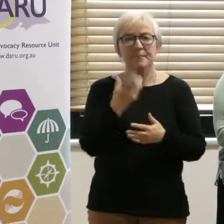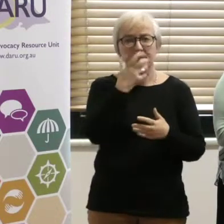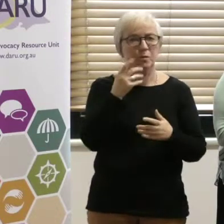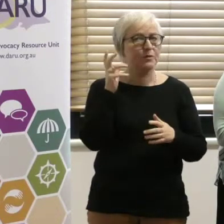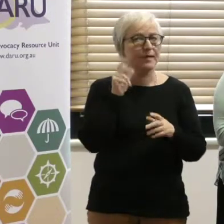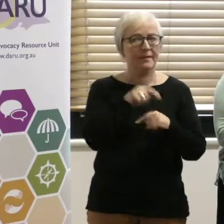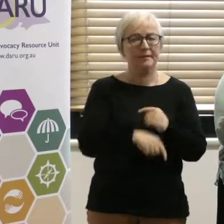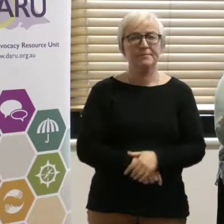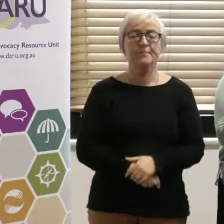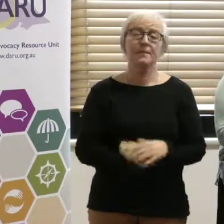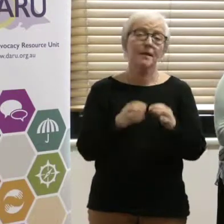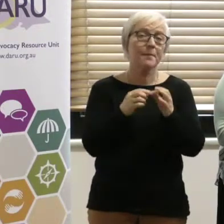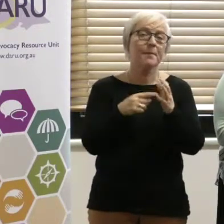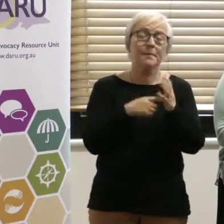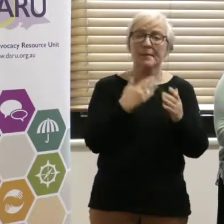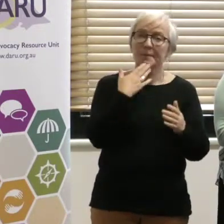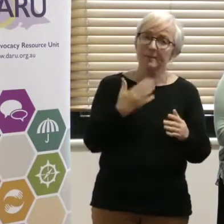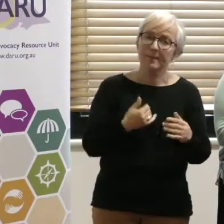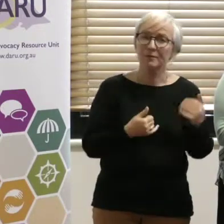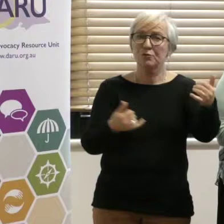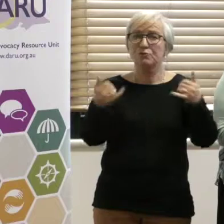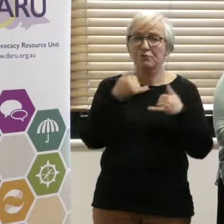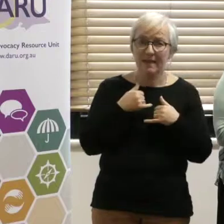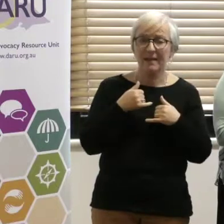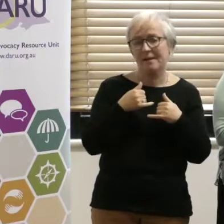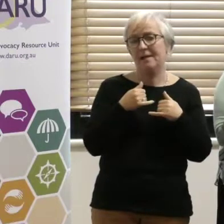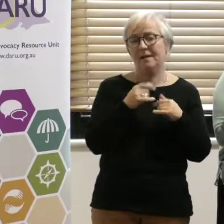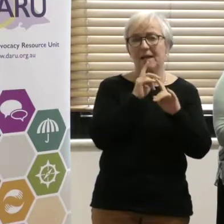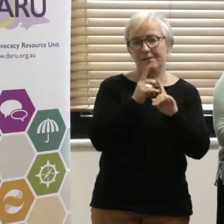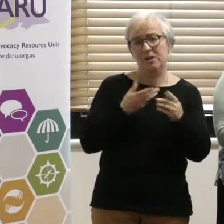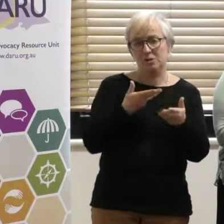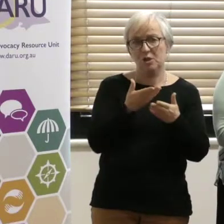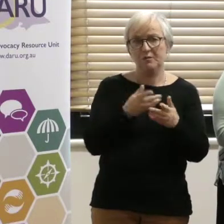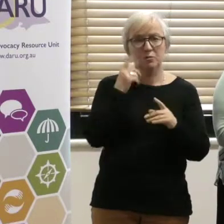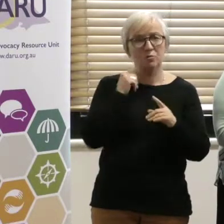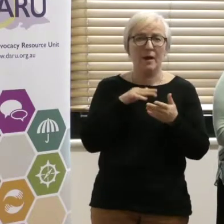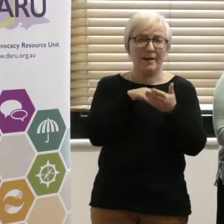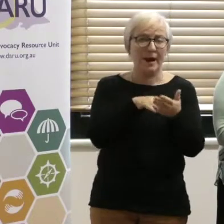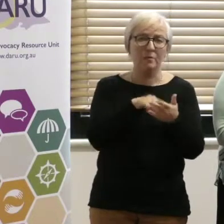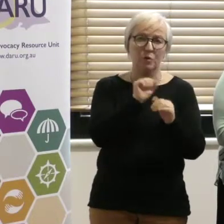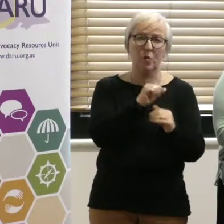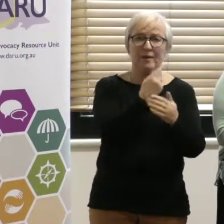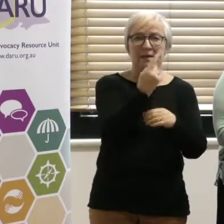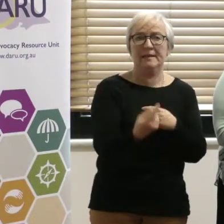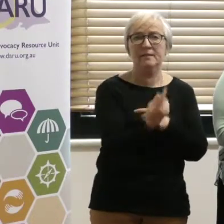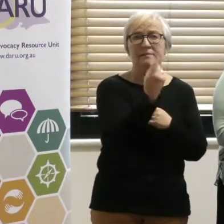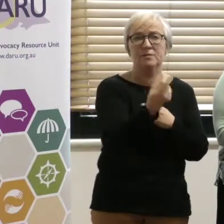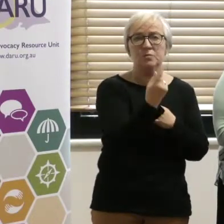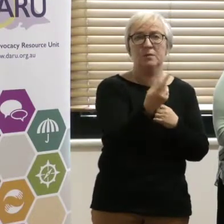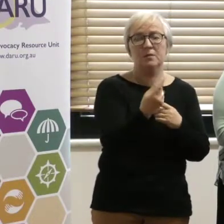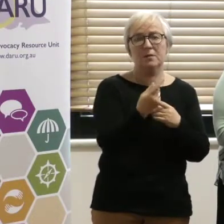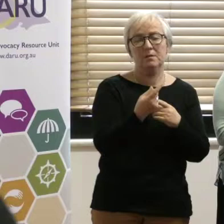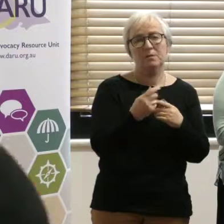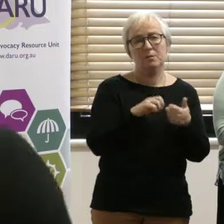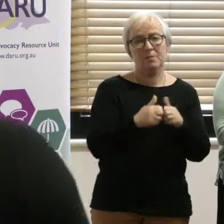that. But by all means, please ring the advice service and we can try and help you specifically to your individual circumstances. Well, I hear these